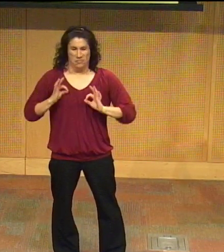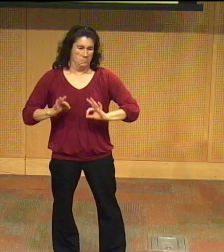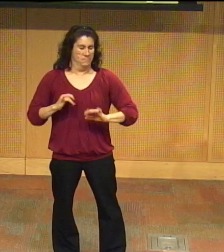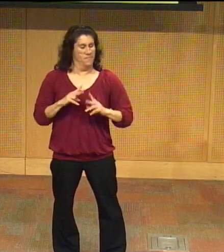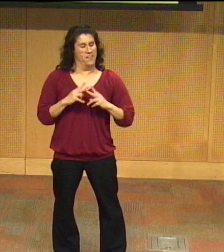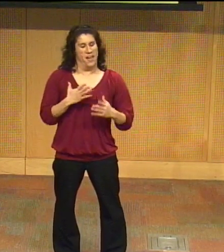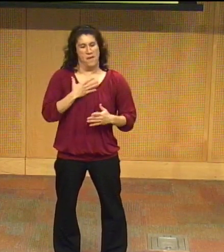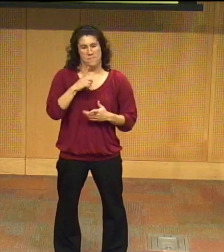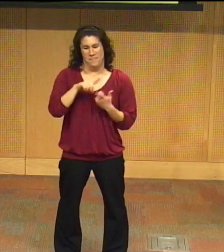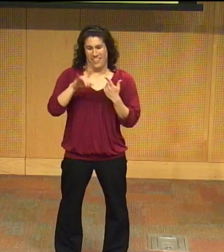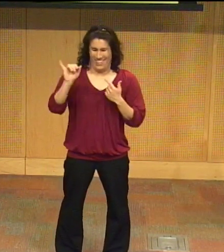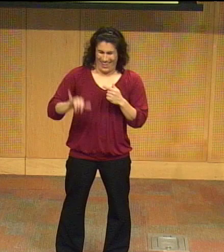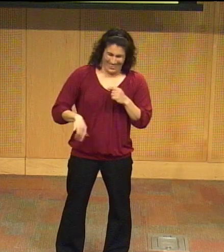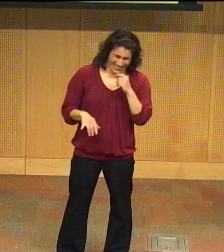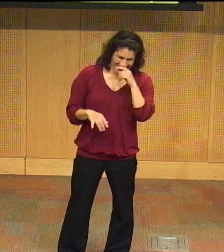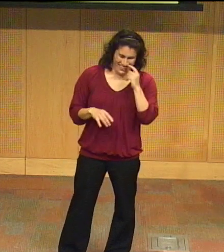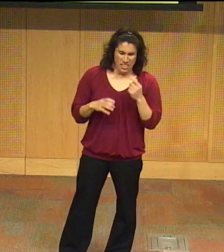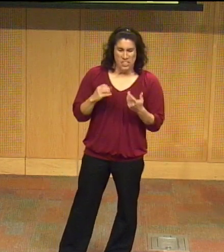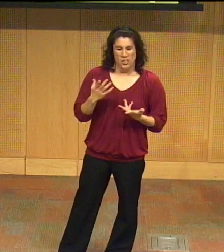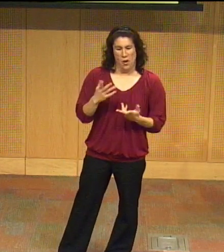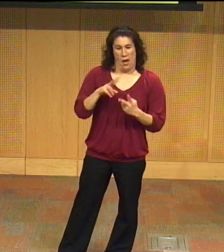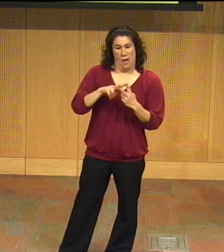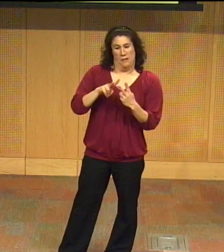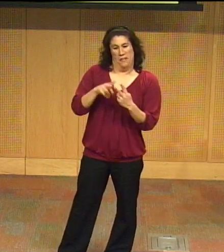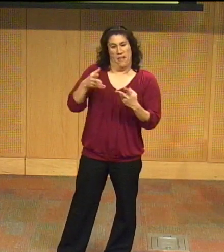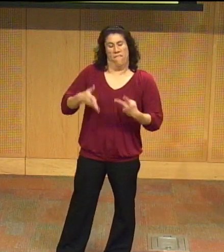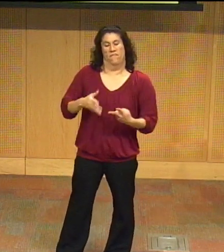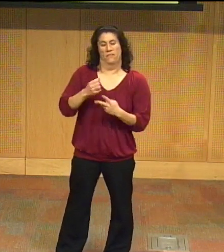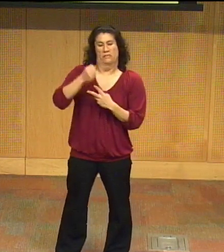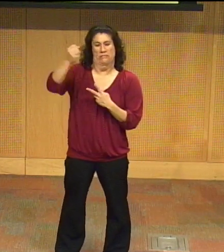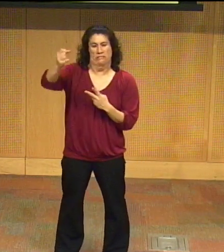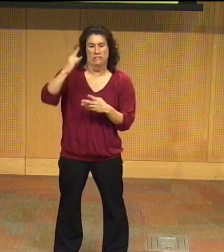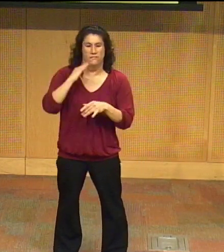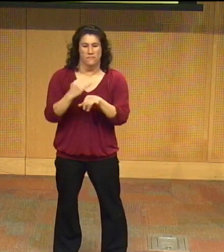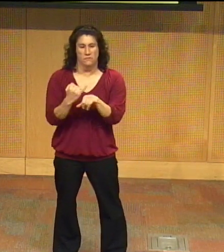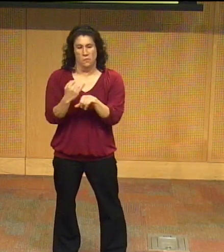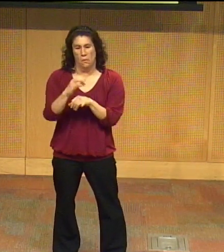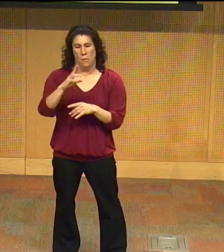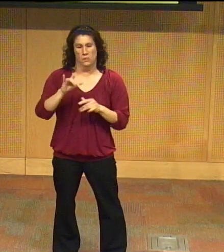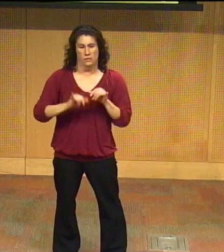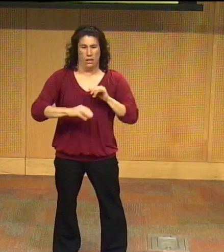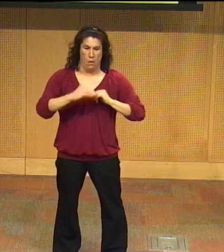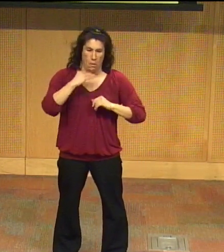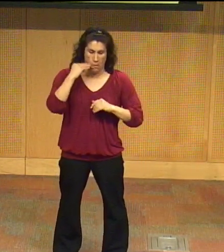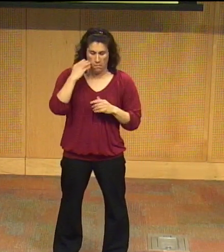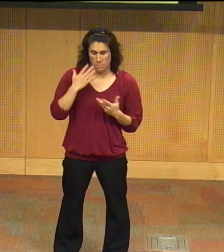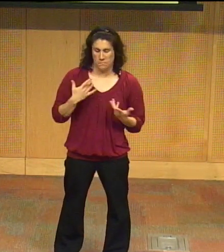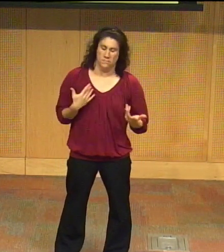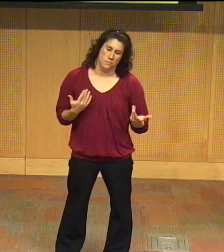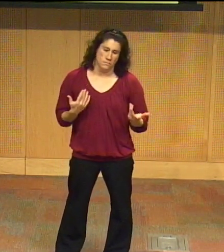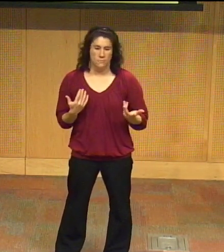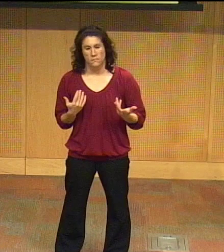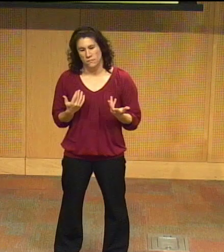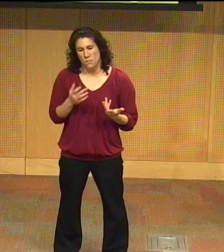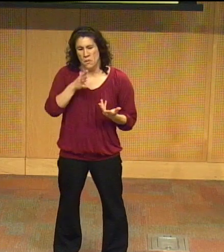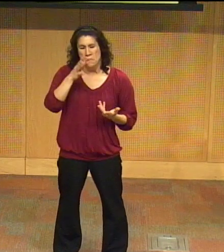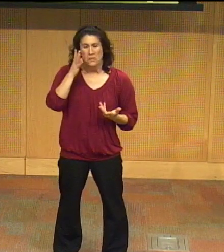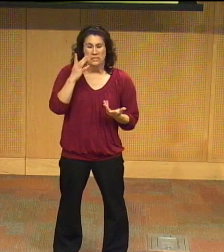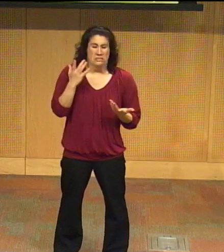school there, and my parents agreed that it probably wasn't the best place for me. So really the 2 options left were to be far from home at the